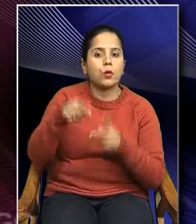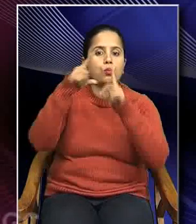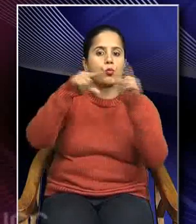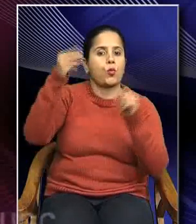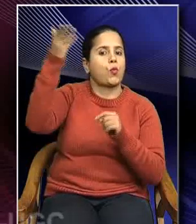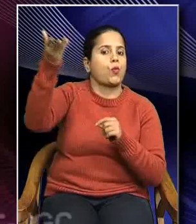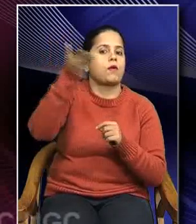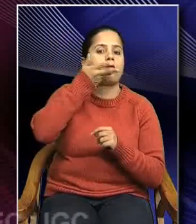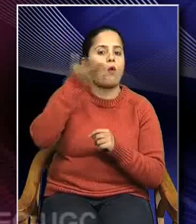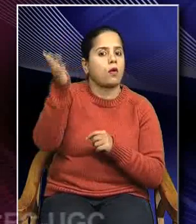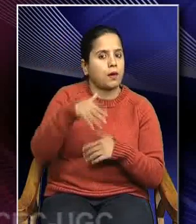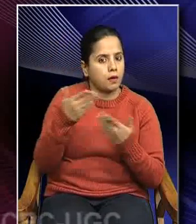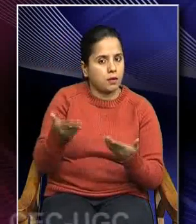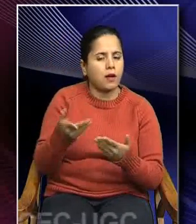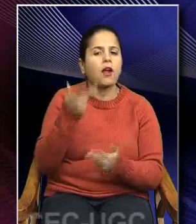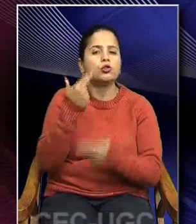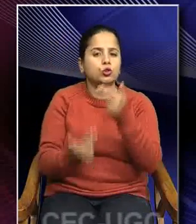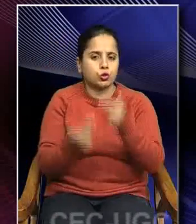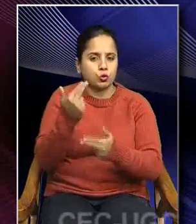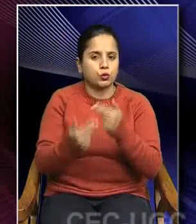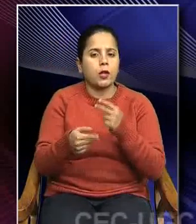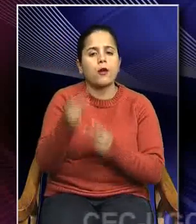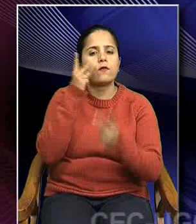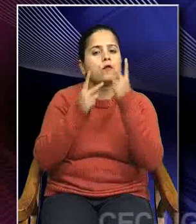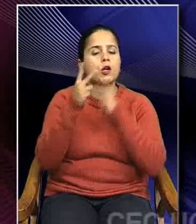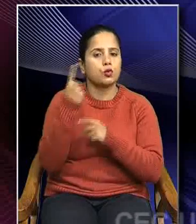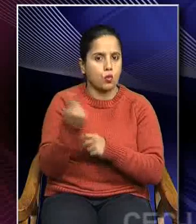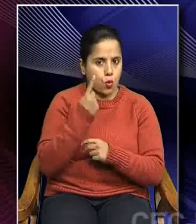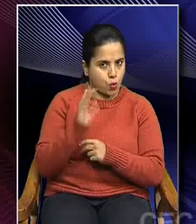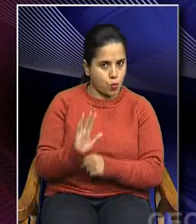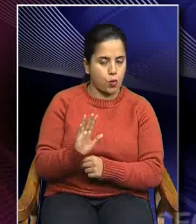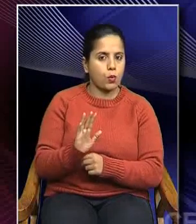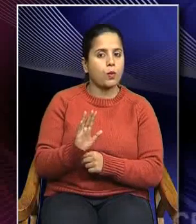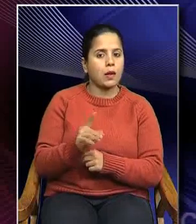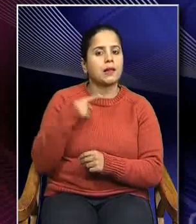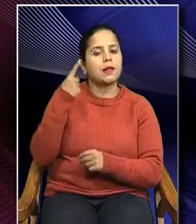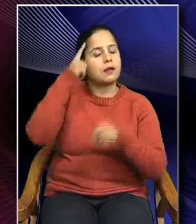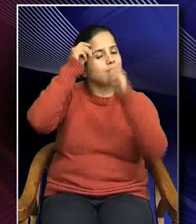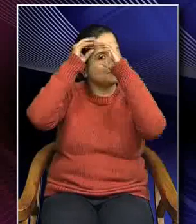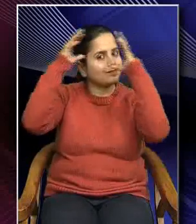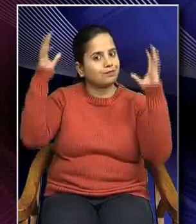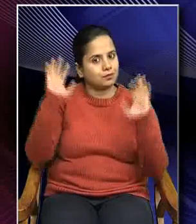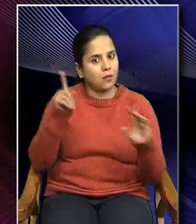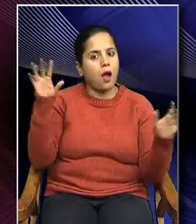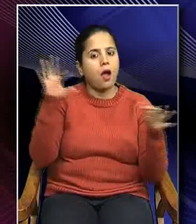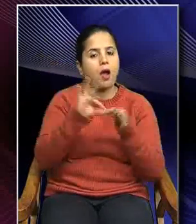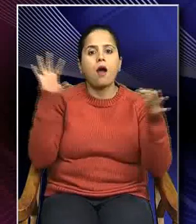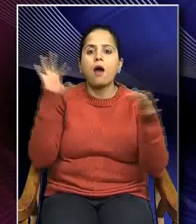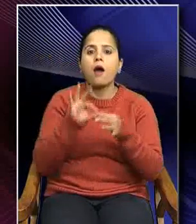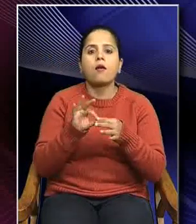This is a narrative, this is a visualization, right? This is the way things are connected